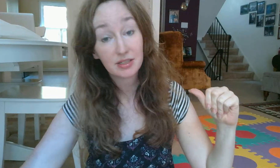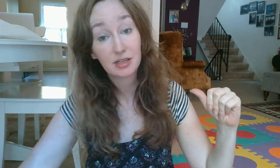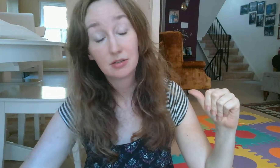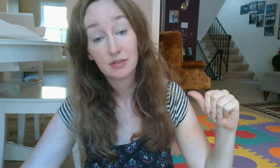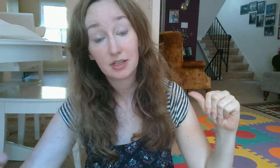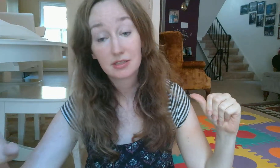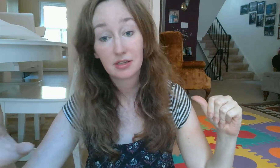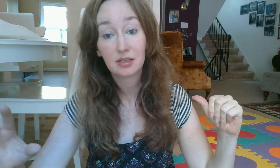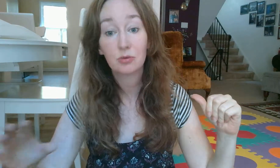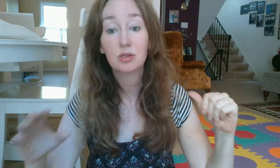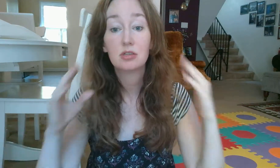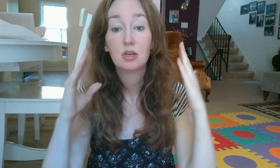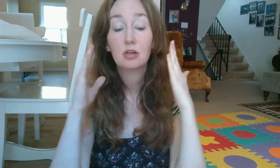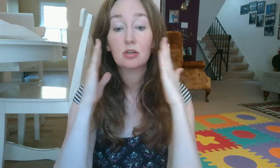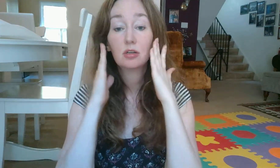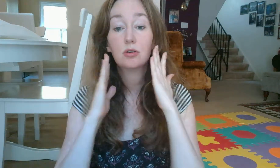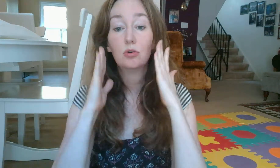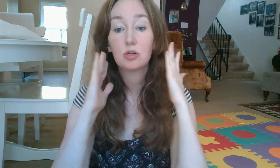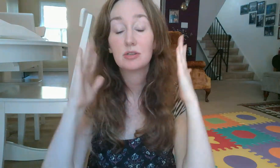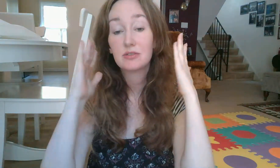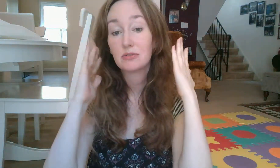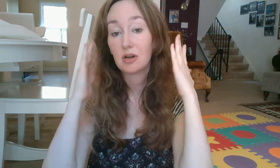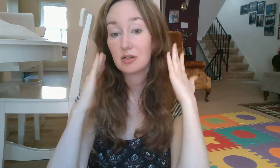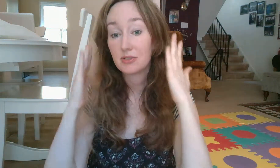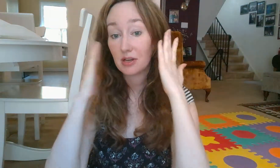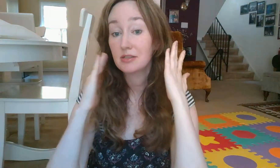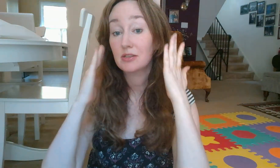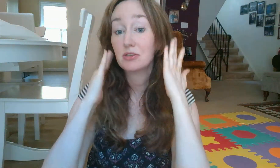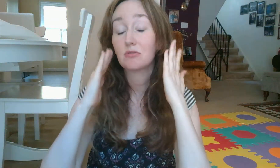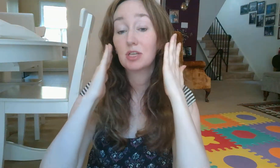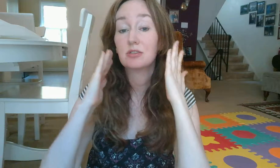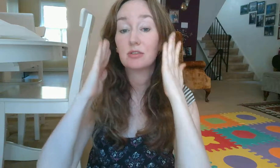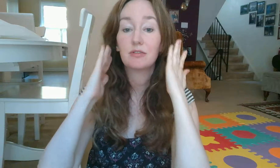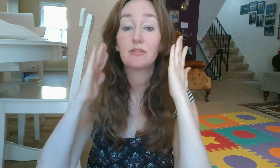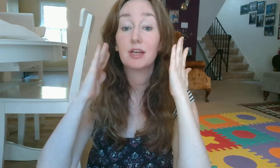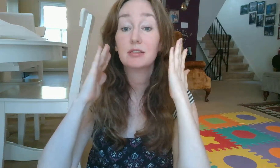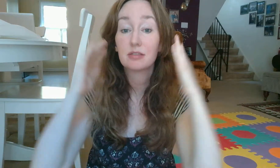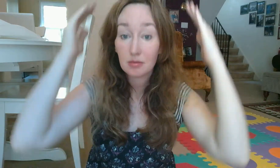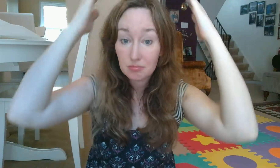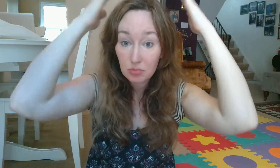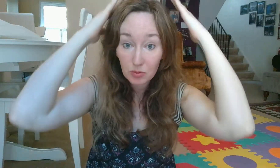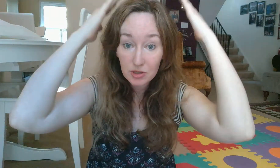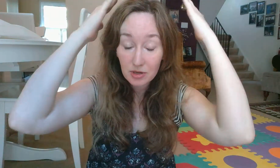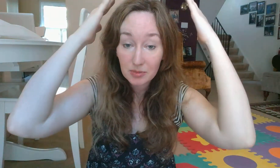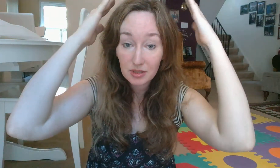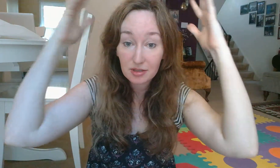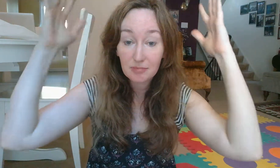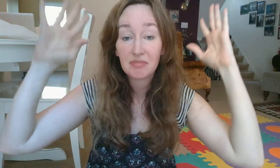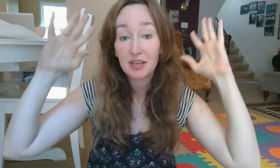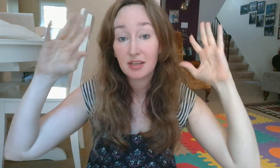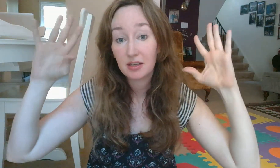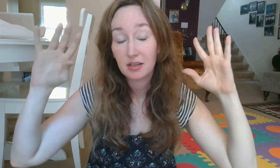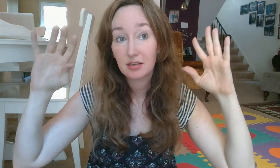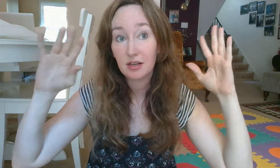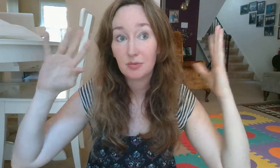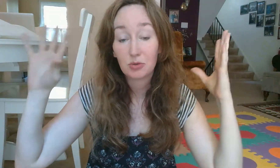side trivia. Sign language. Girl words are signed in this region of your face. Boy words are up here. I'm told